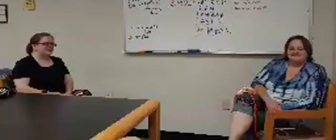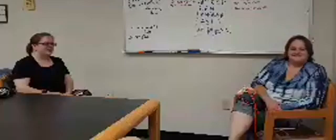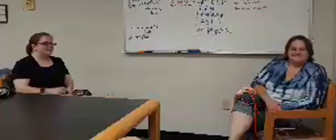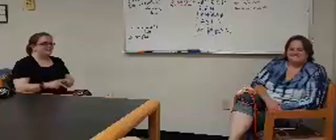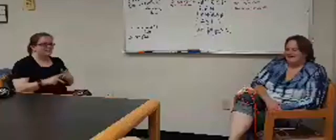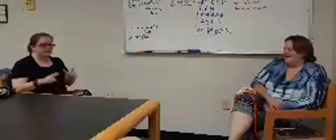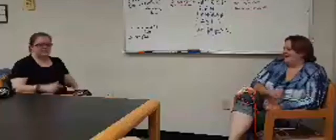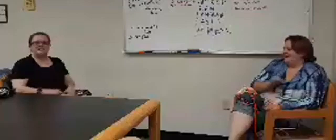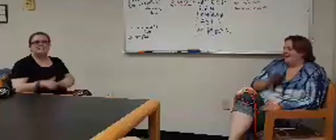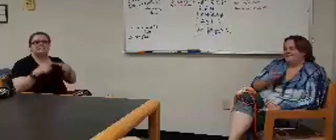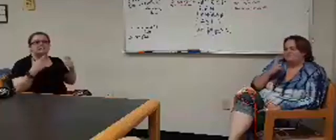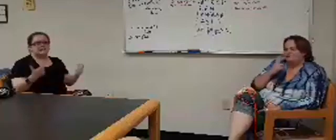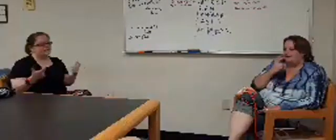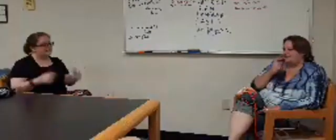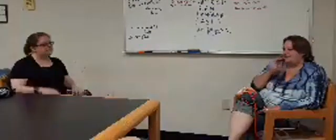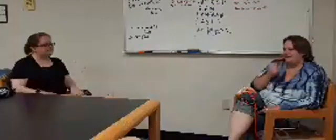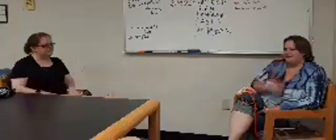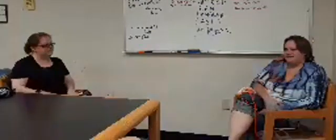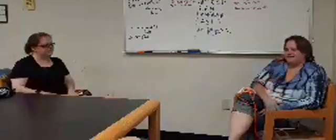So I hate beat therapy.